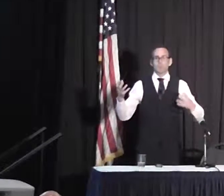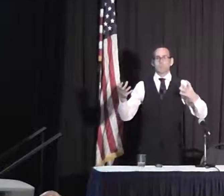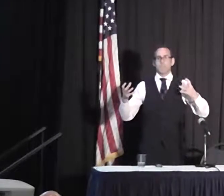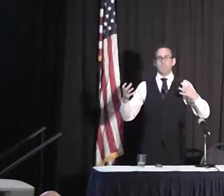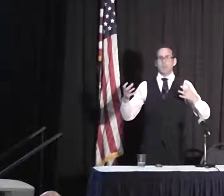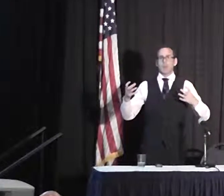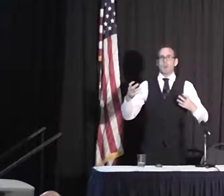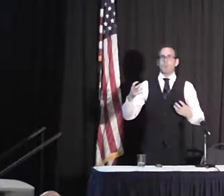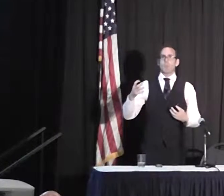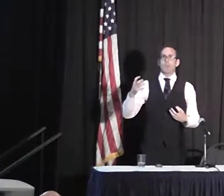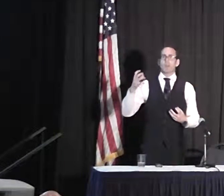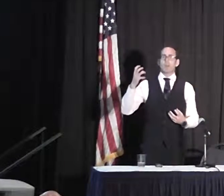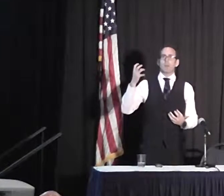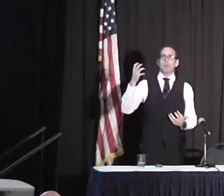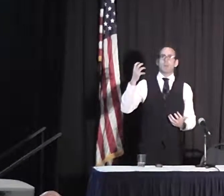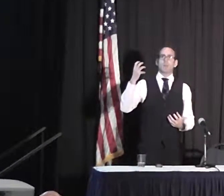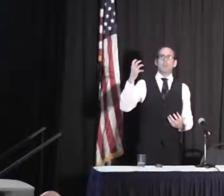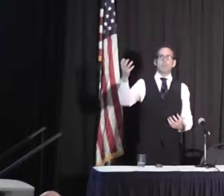We will see